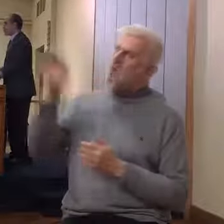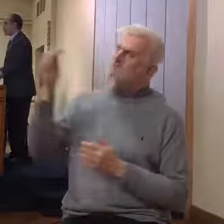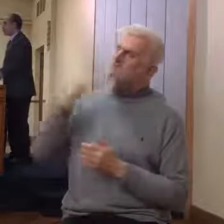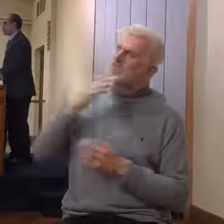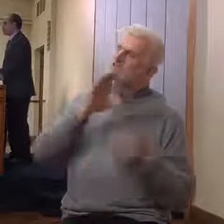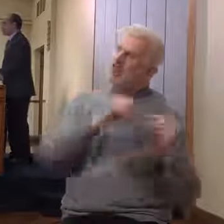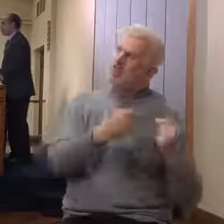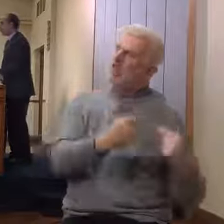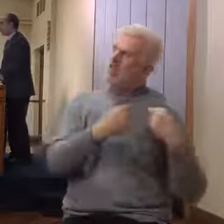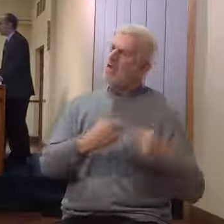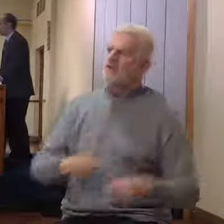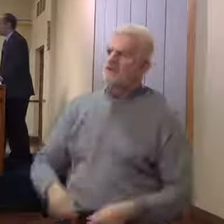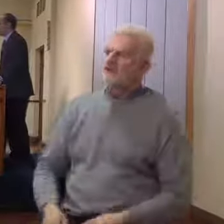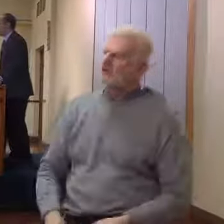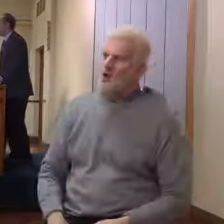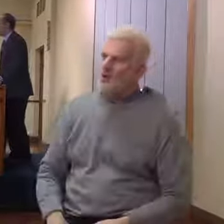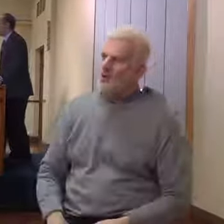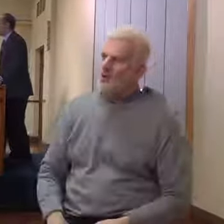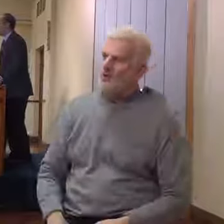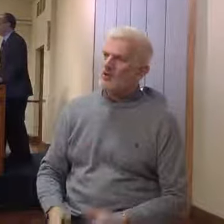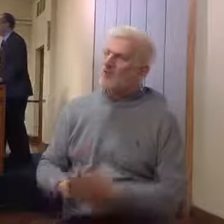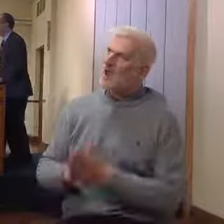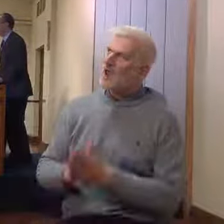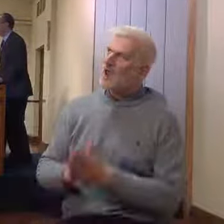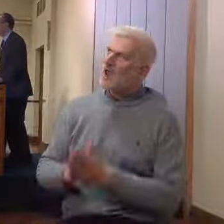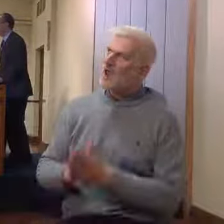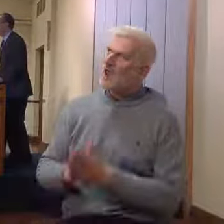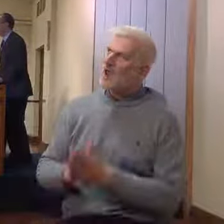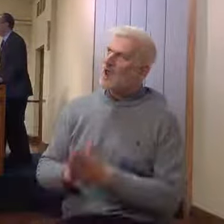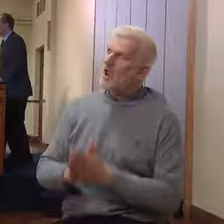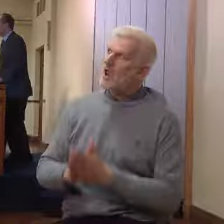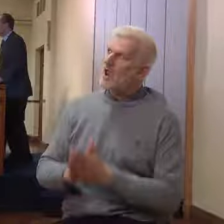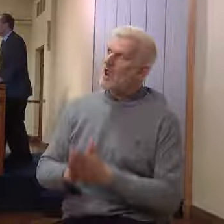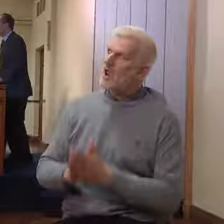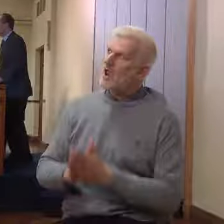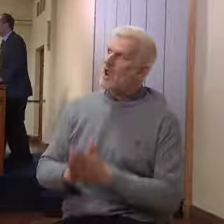their prayer was, God give us boldness to preach.